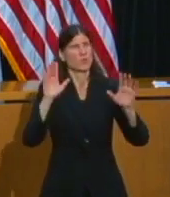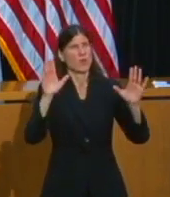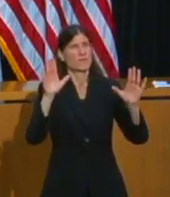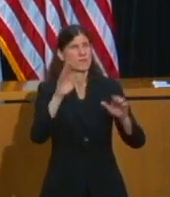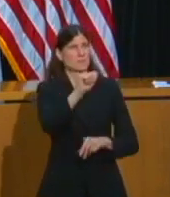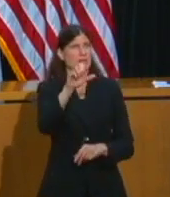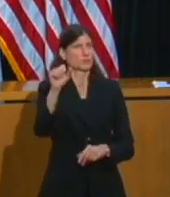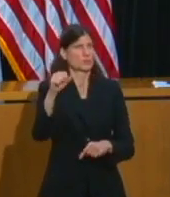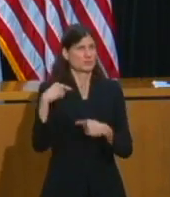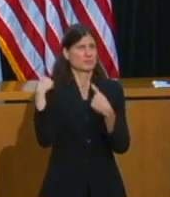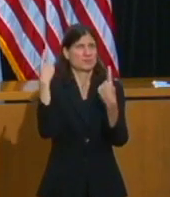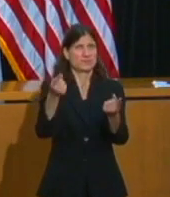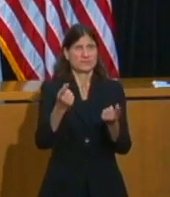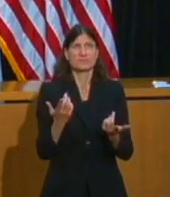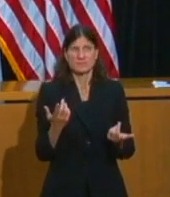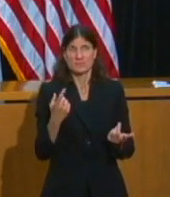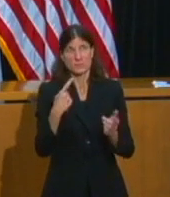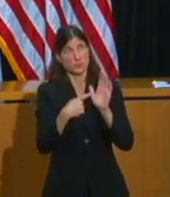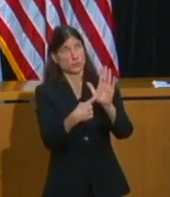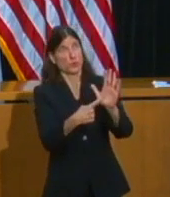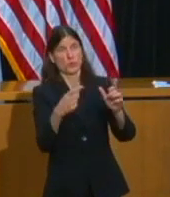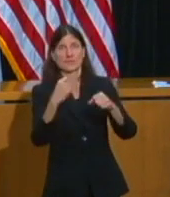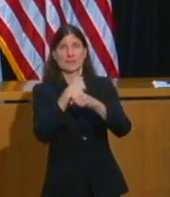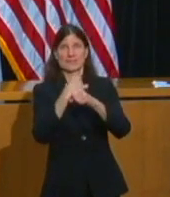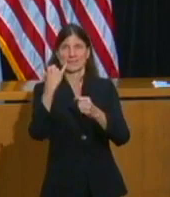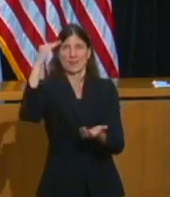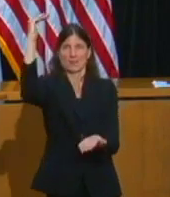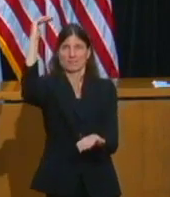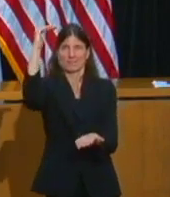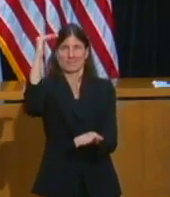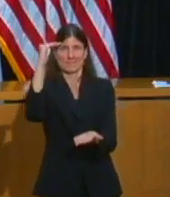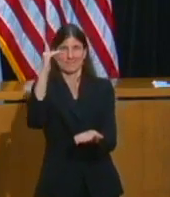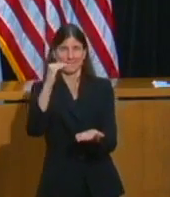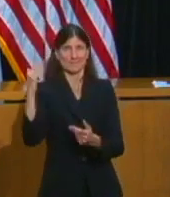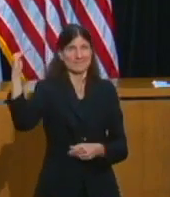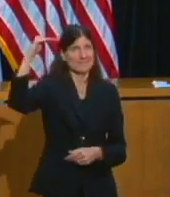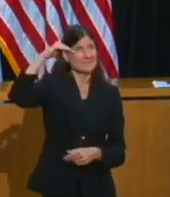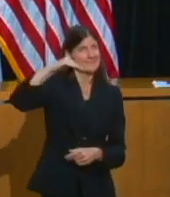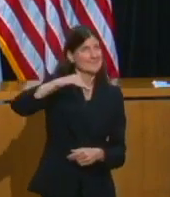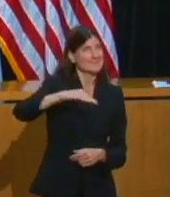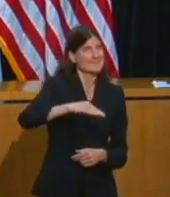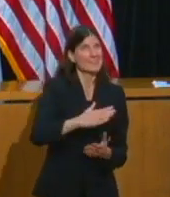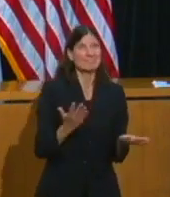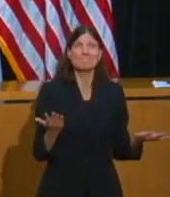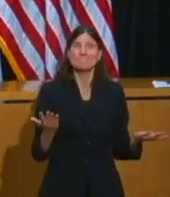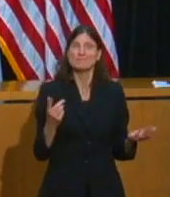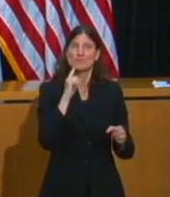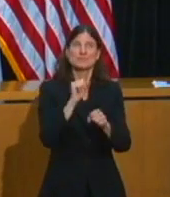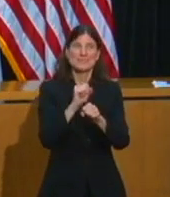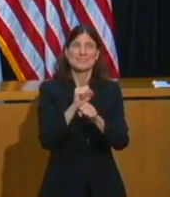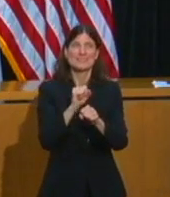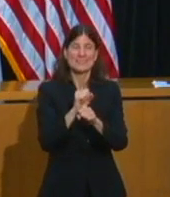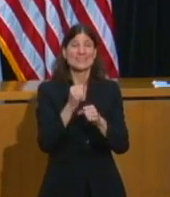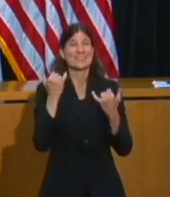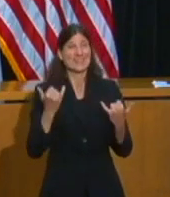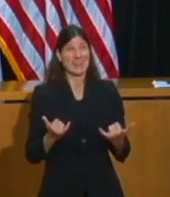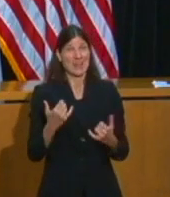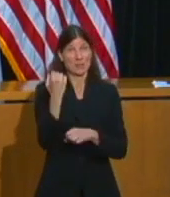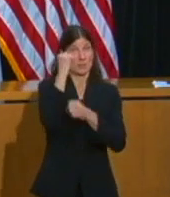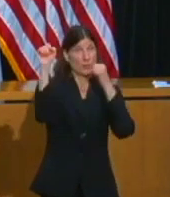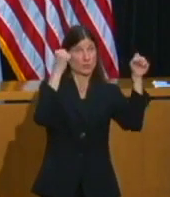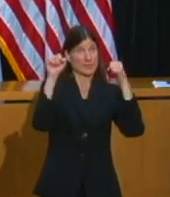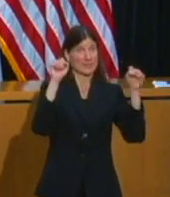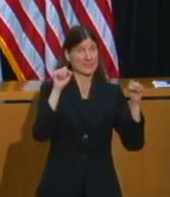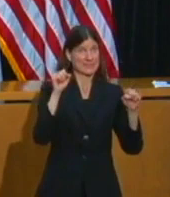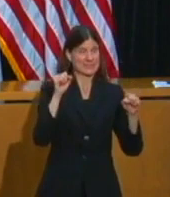the coronavirus here in Massachusetts. Obviously, we're going to continue to test. We're ramping up our testing